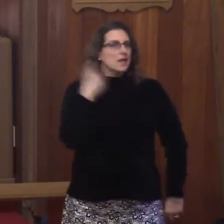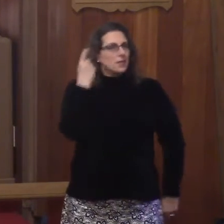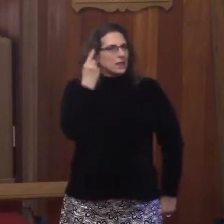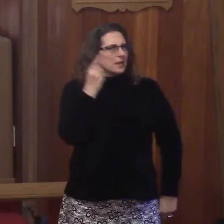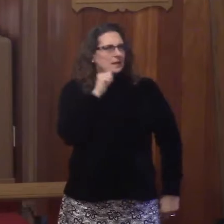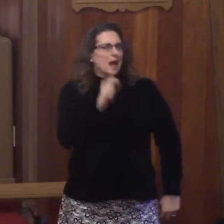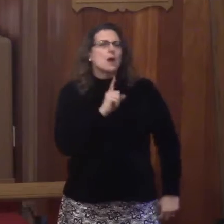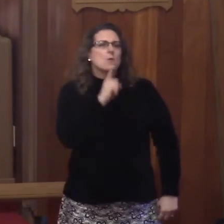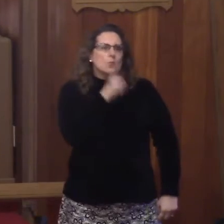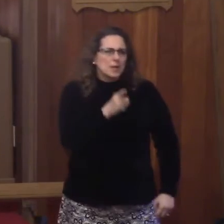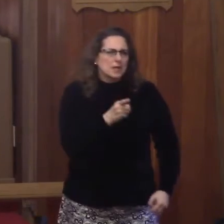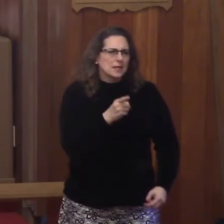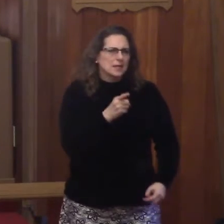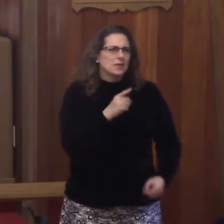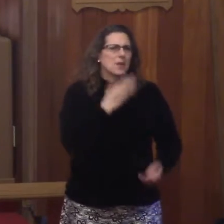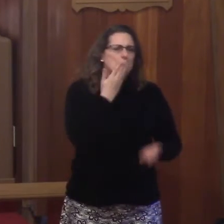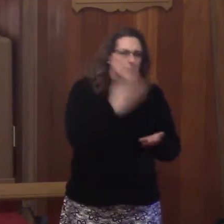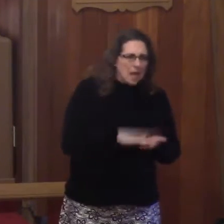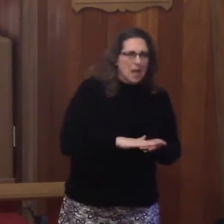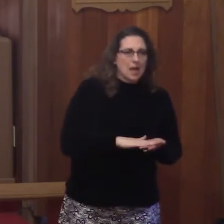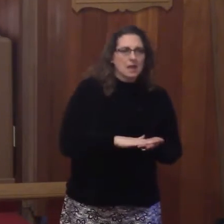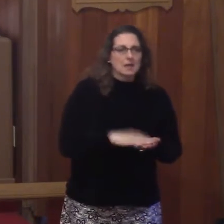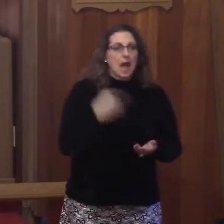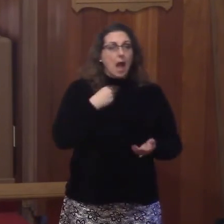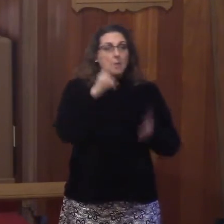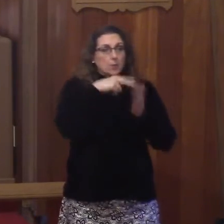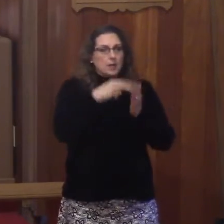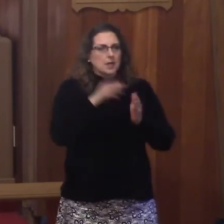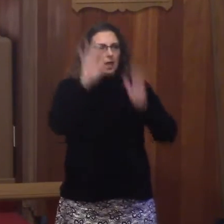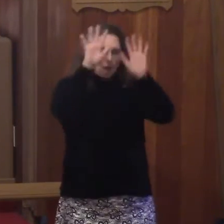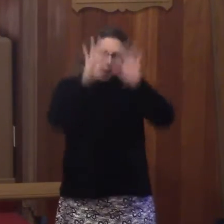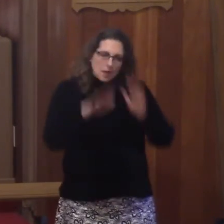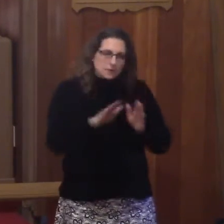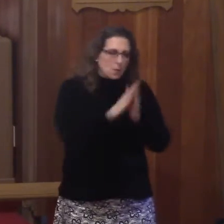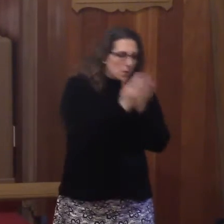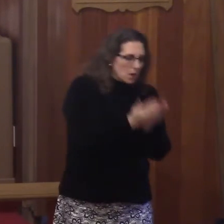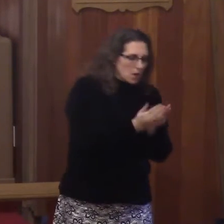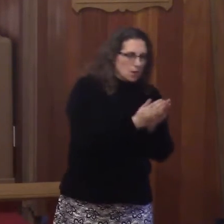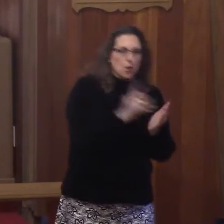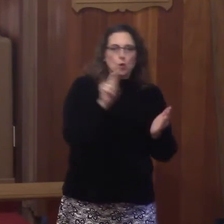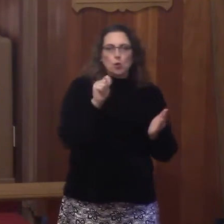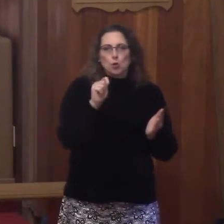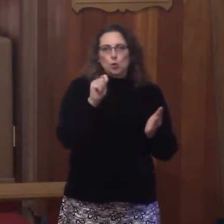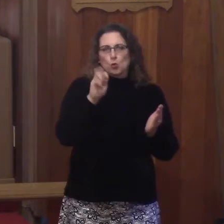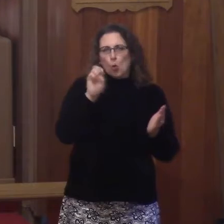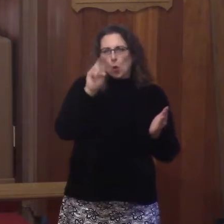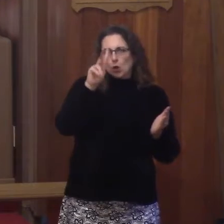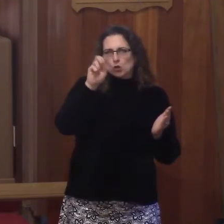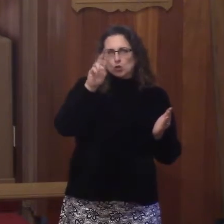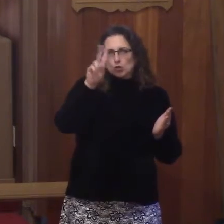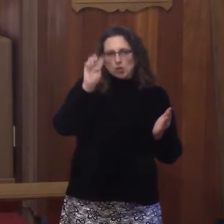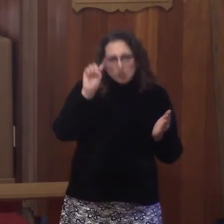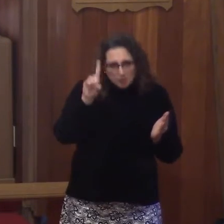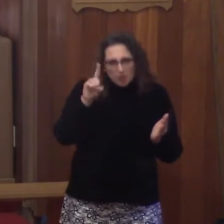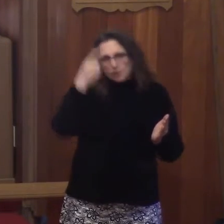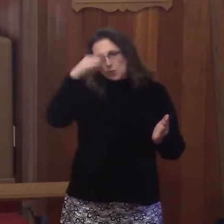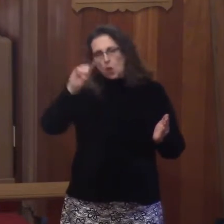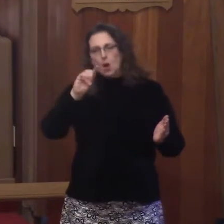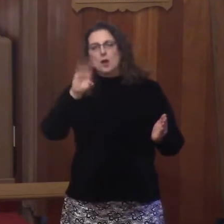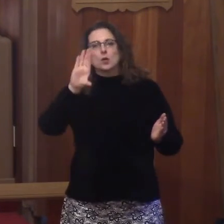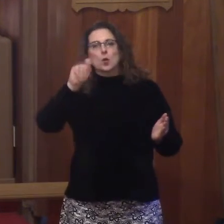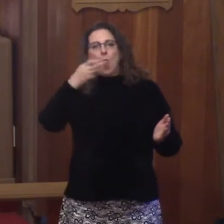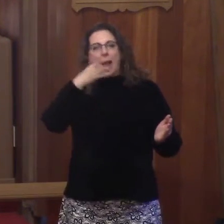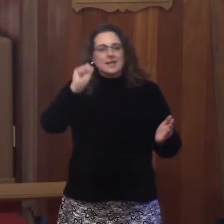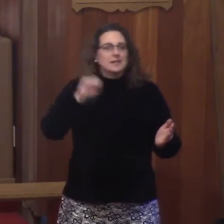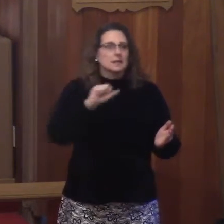I'm reading a lovely book right now called Torture for Christ. And it's beautiful. It's actually pretty dark, so I won't read it right before you go to bed. It gives you a